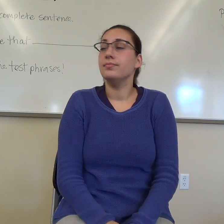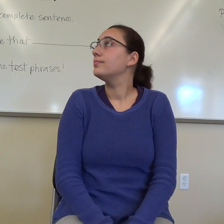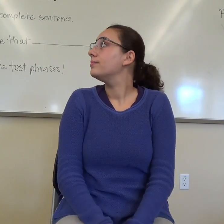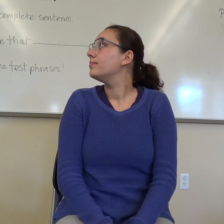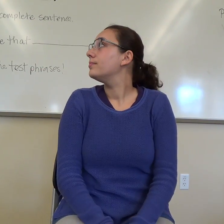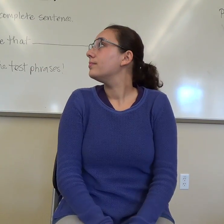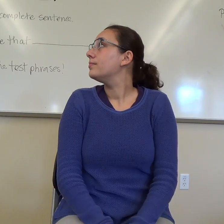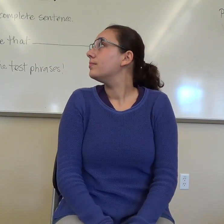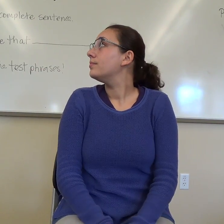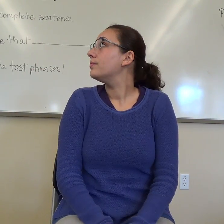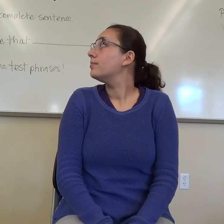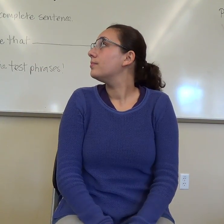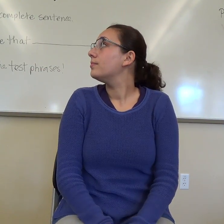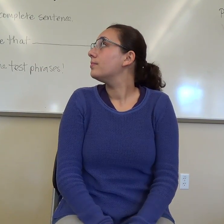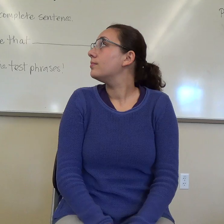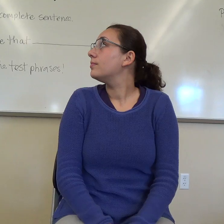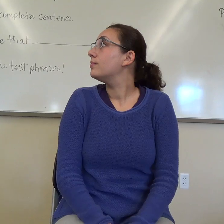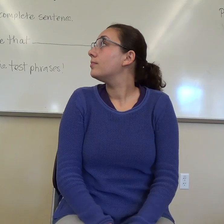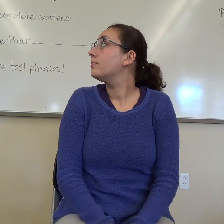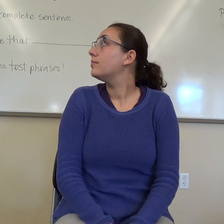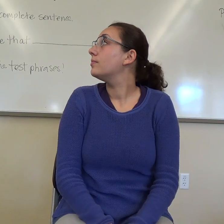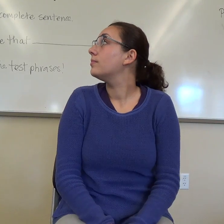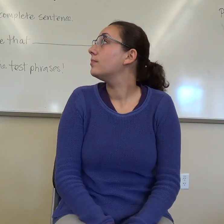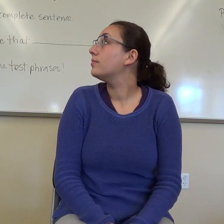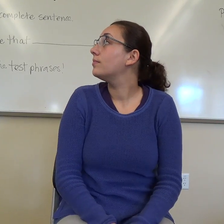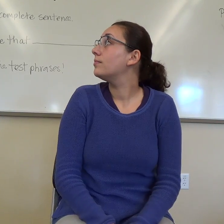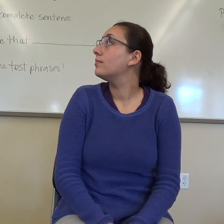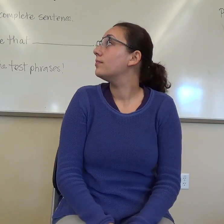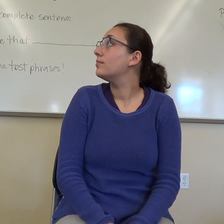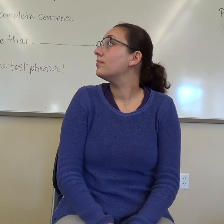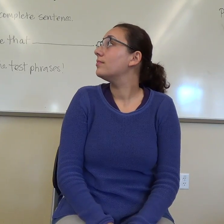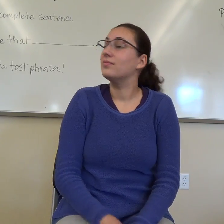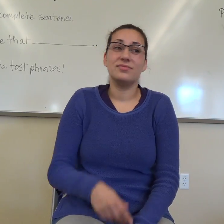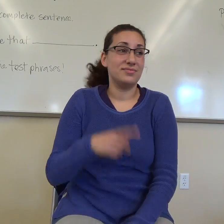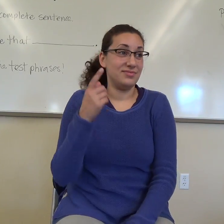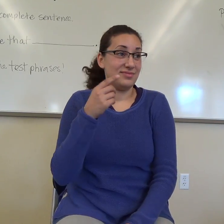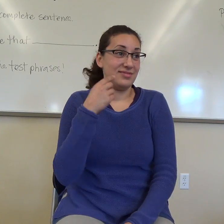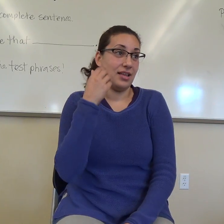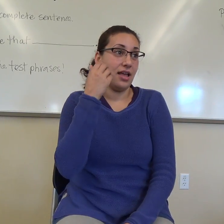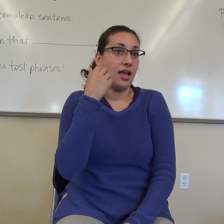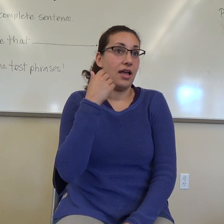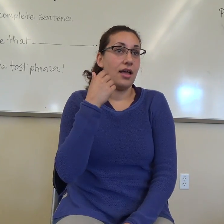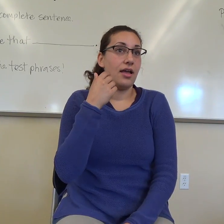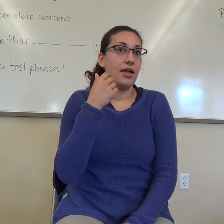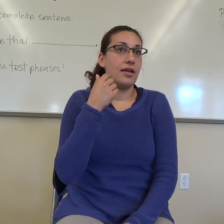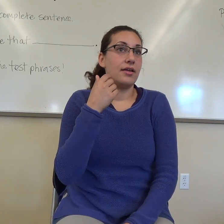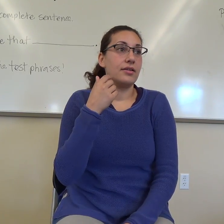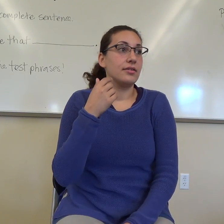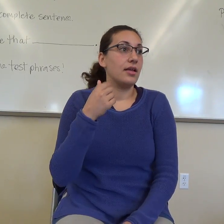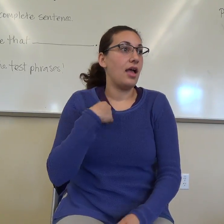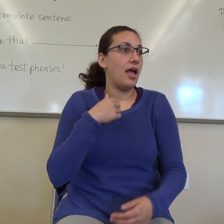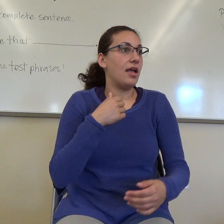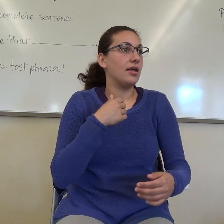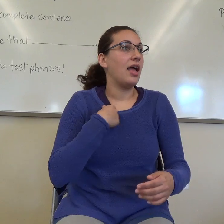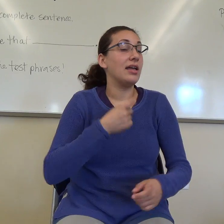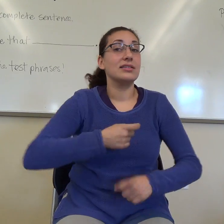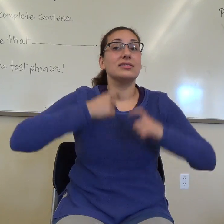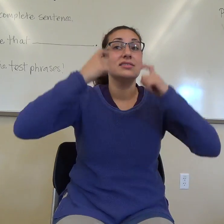And yeah, as long as something, people, I gave a lot of credit to people if